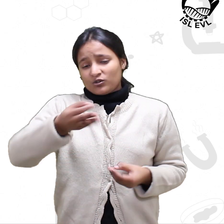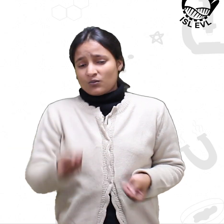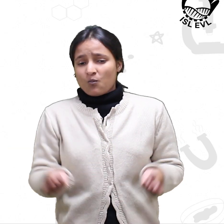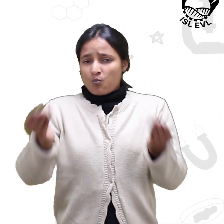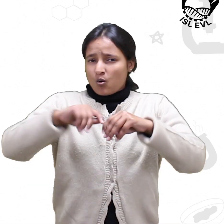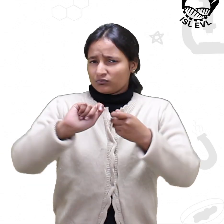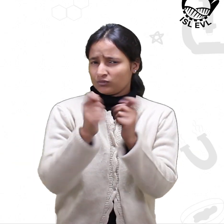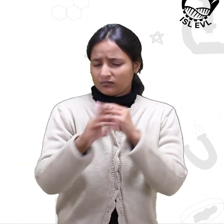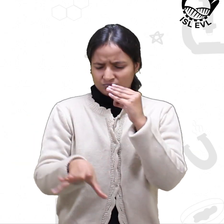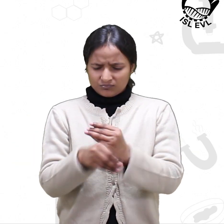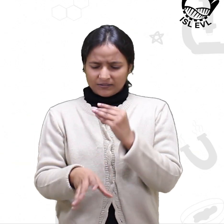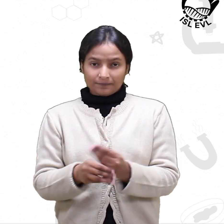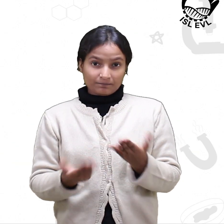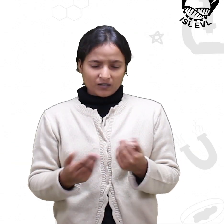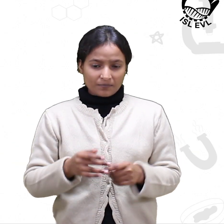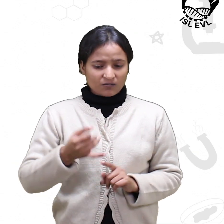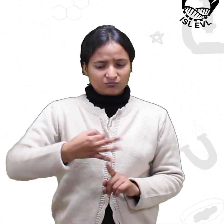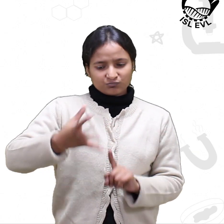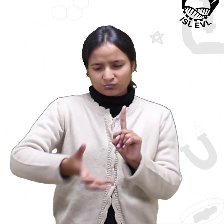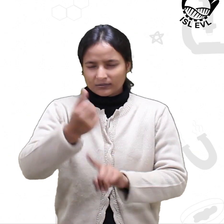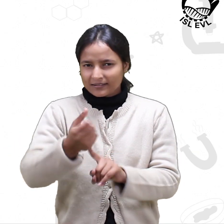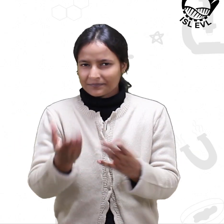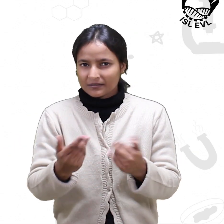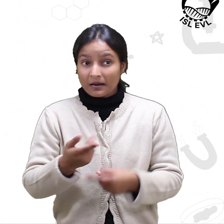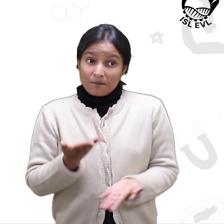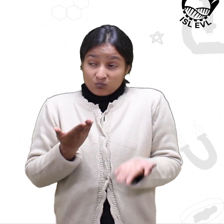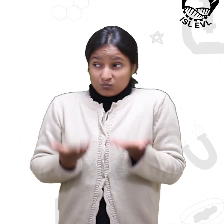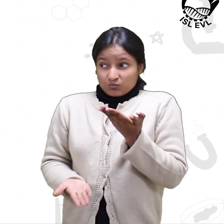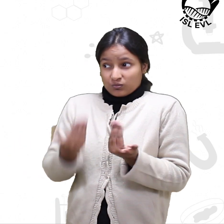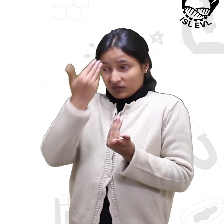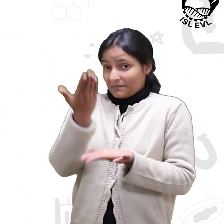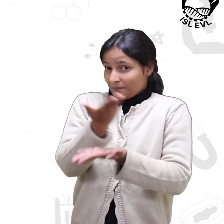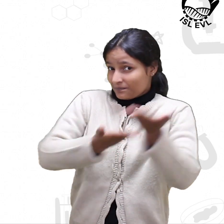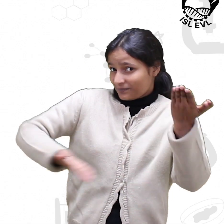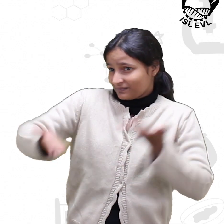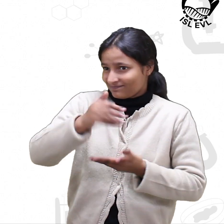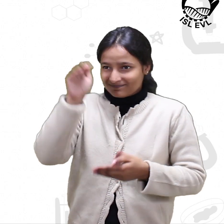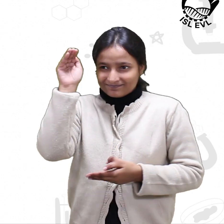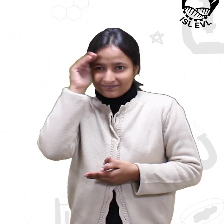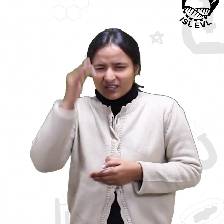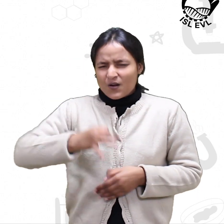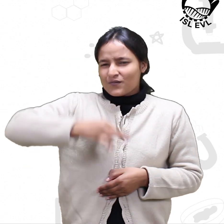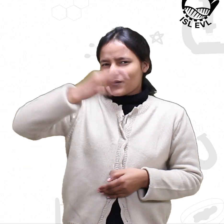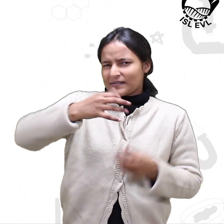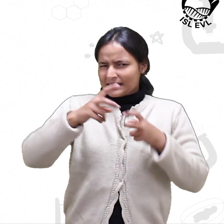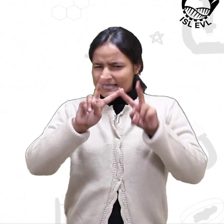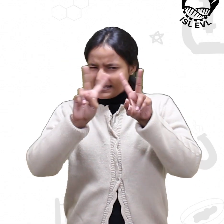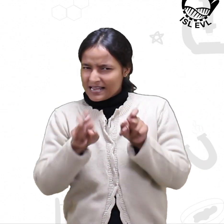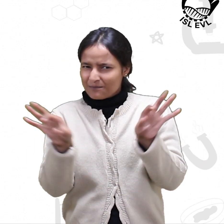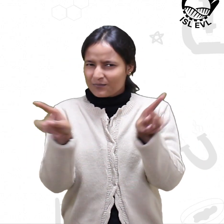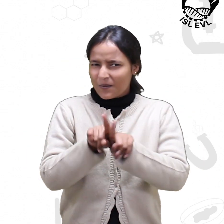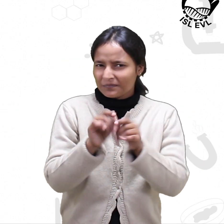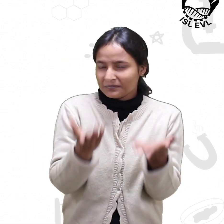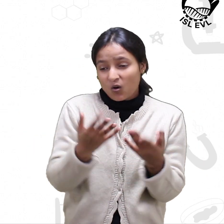might change as we get more evidence over time. Who knows? One of our listeners might study the reason behind